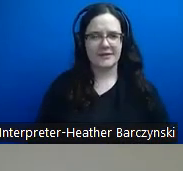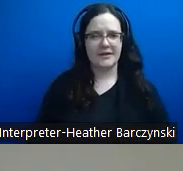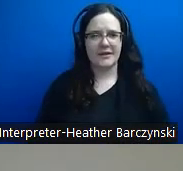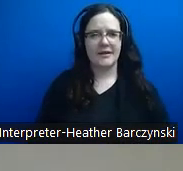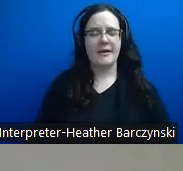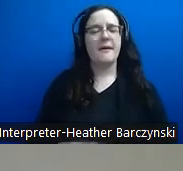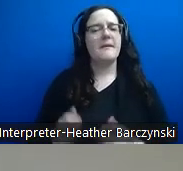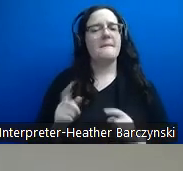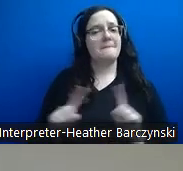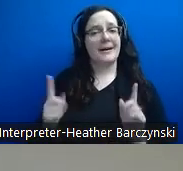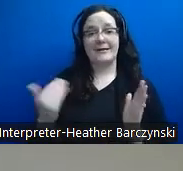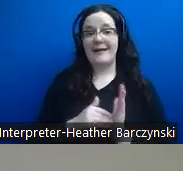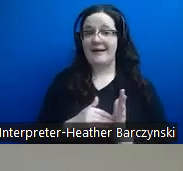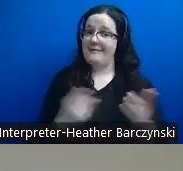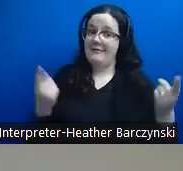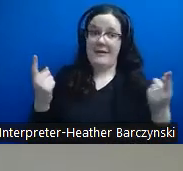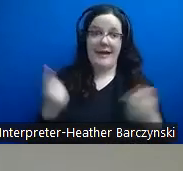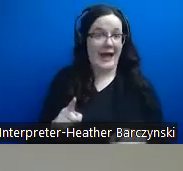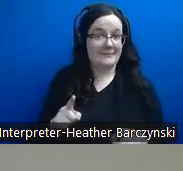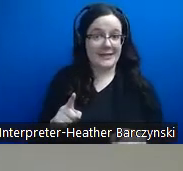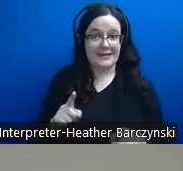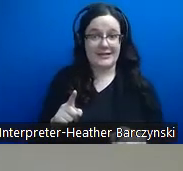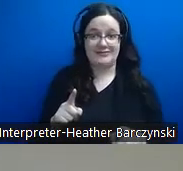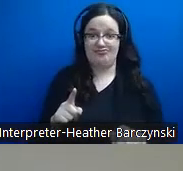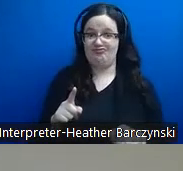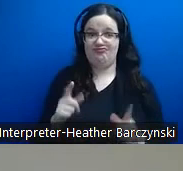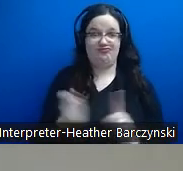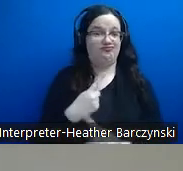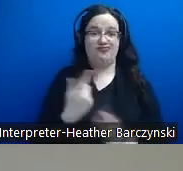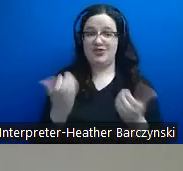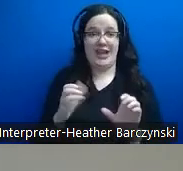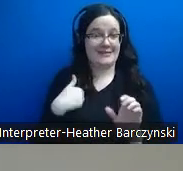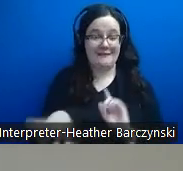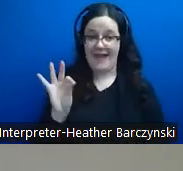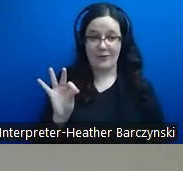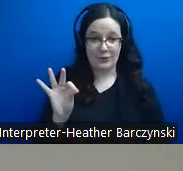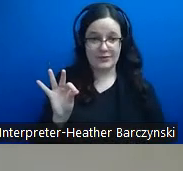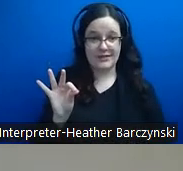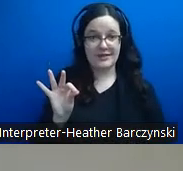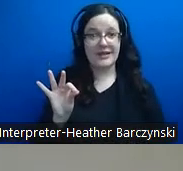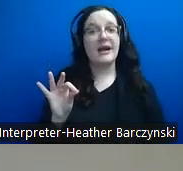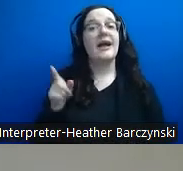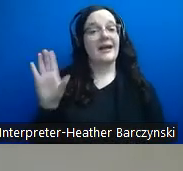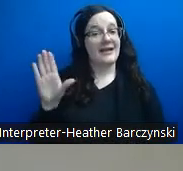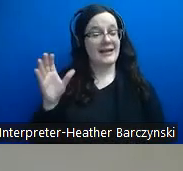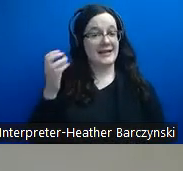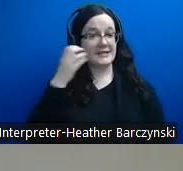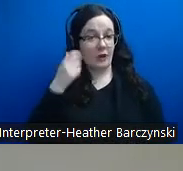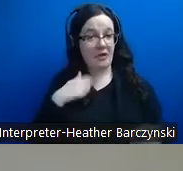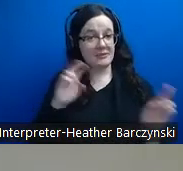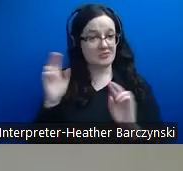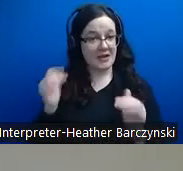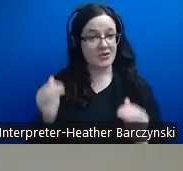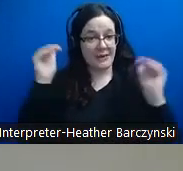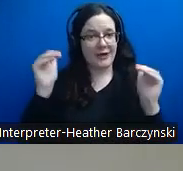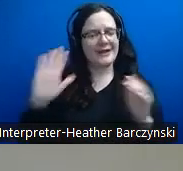I just happened to find out about the gambling by chance. I was upgrading his phone and I had to log into his